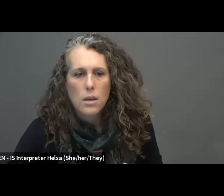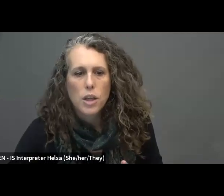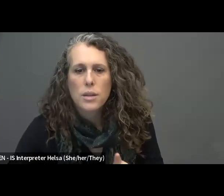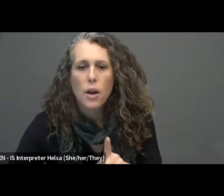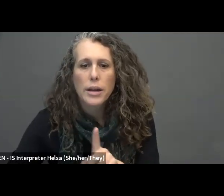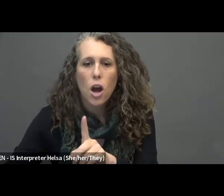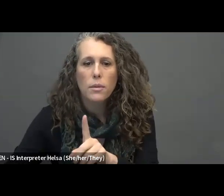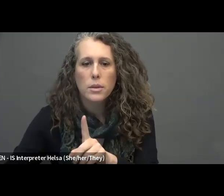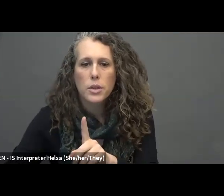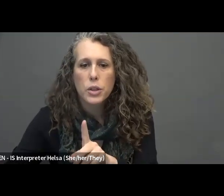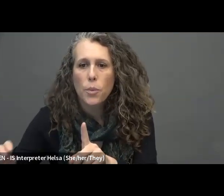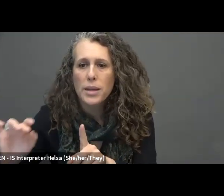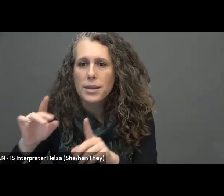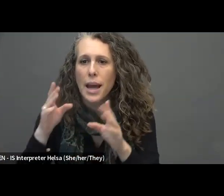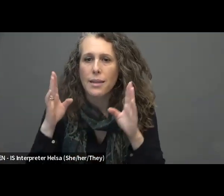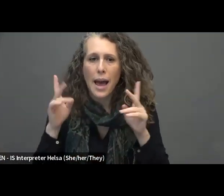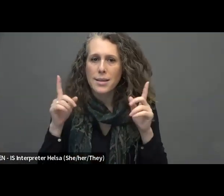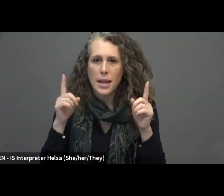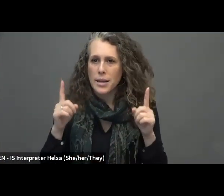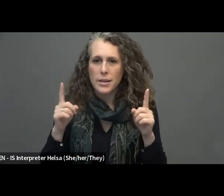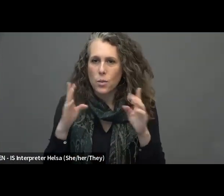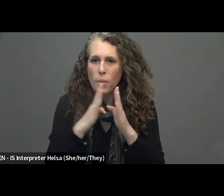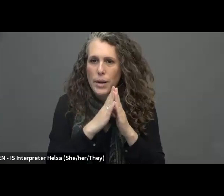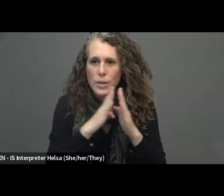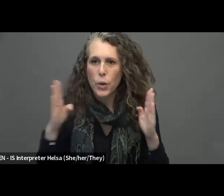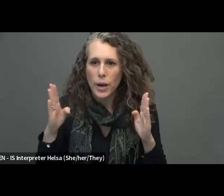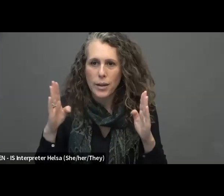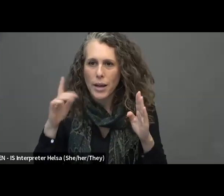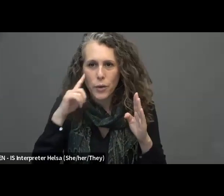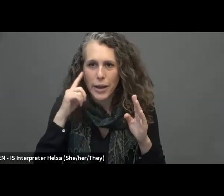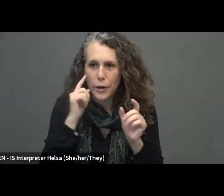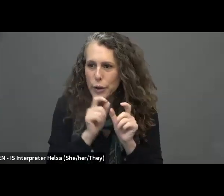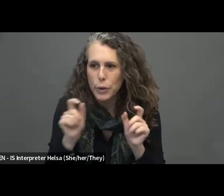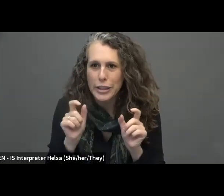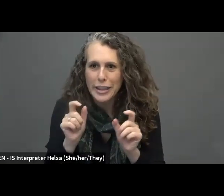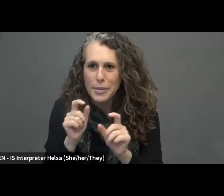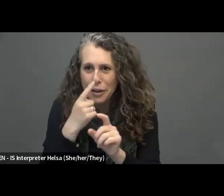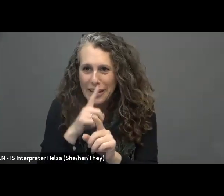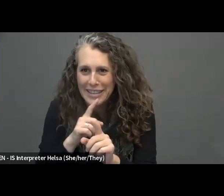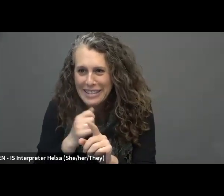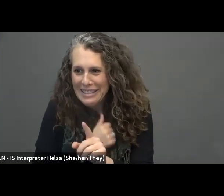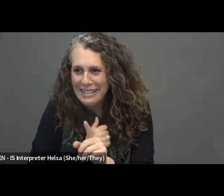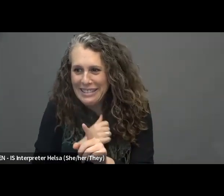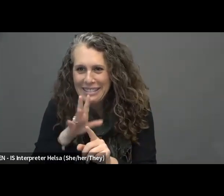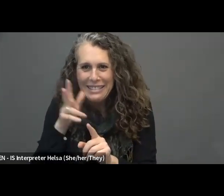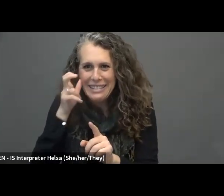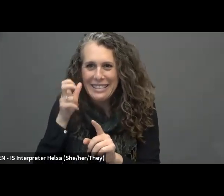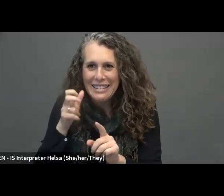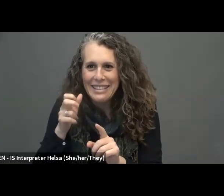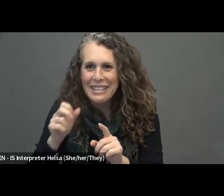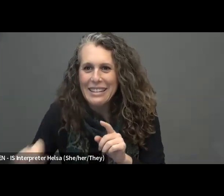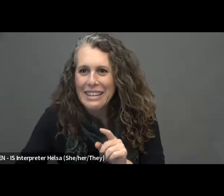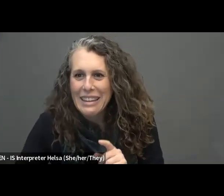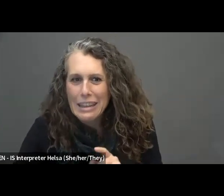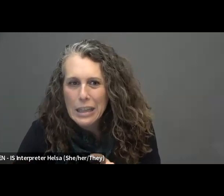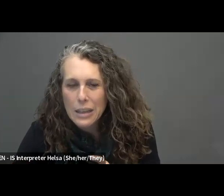thing is an SRT. Tobias, that last sentence went by so quickly. I don't think I heard a word in it. I'm sorry.